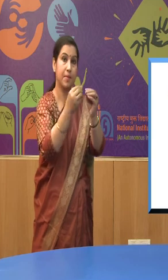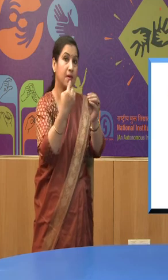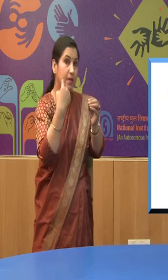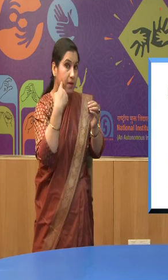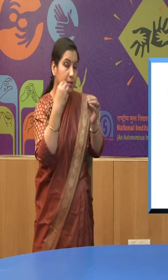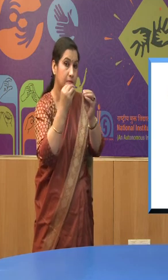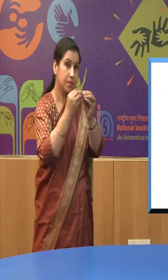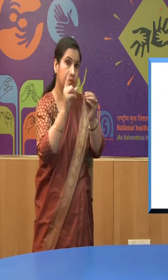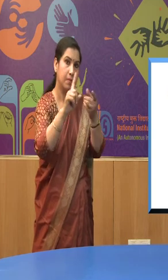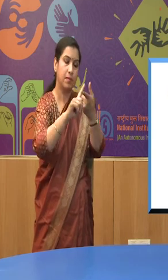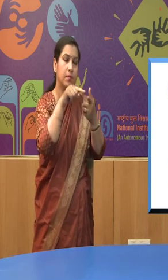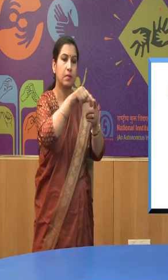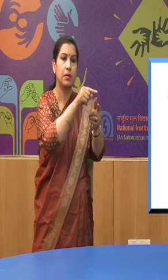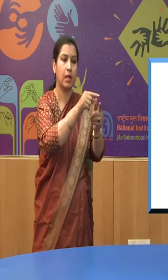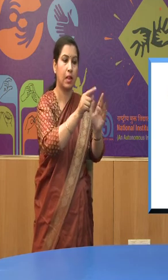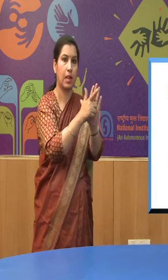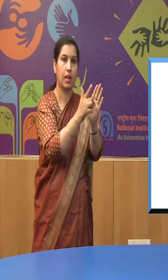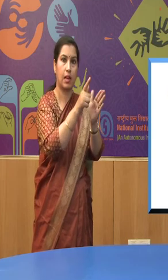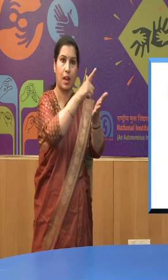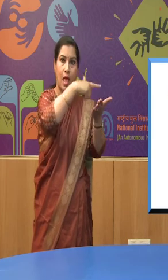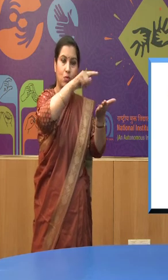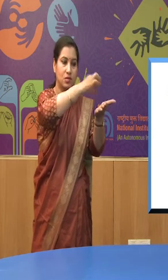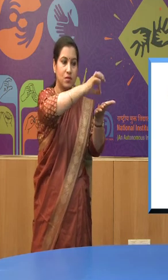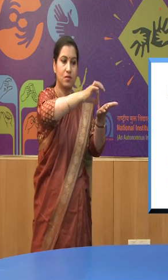is written in Latin language,